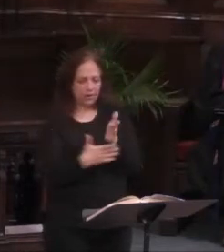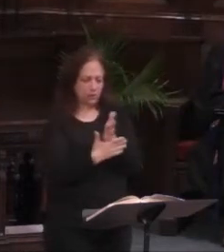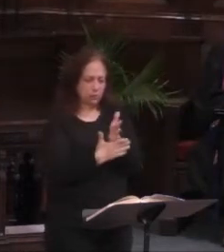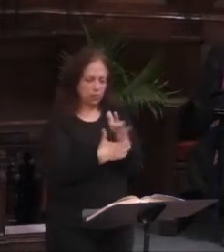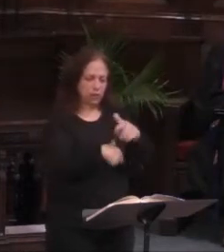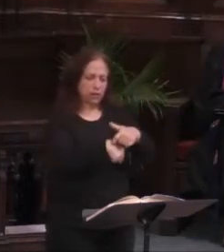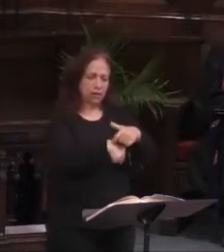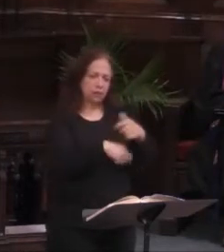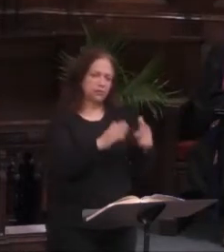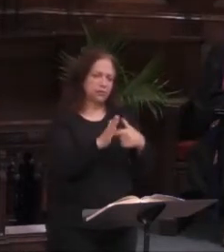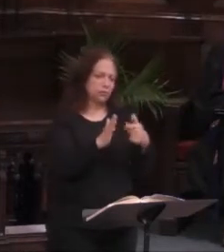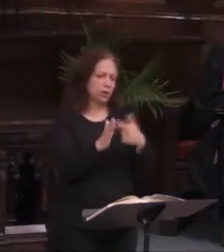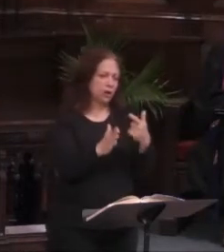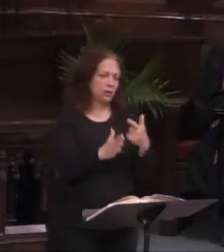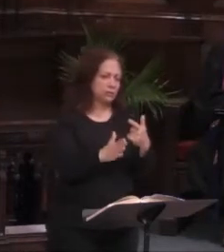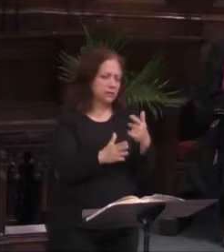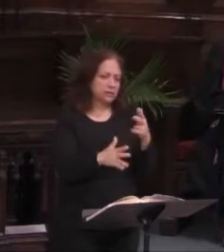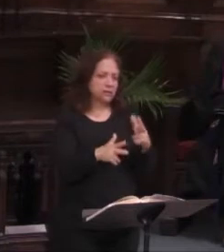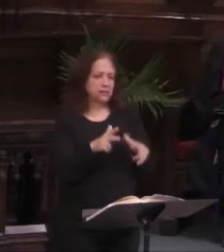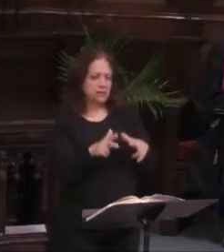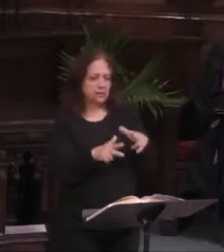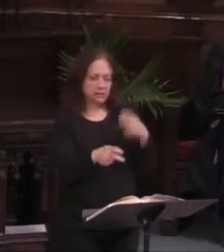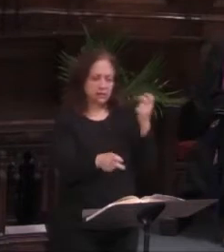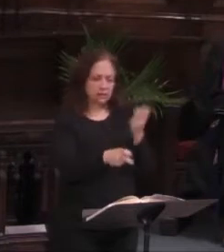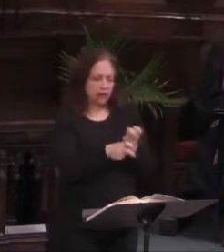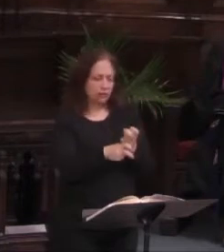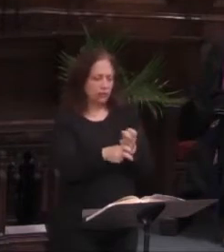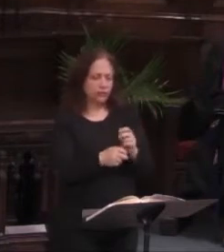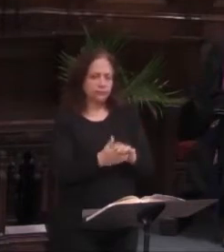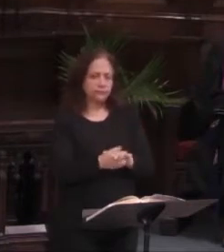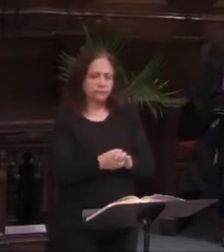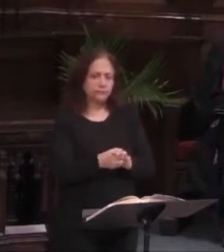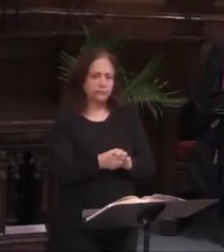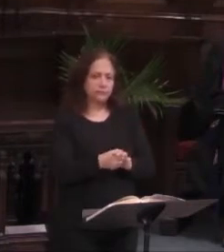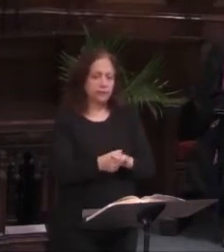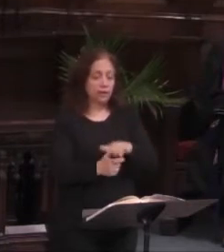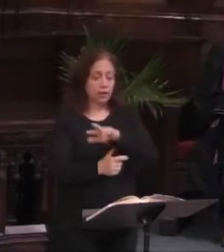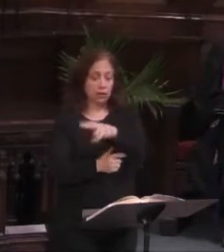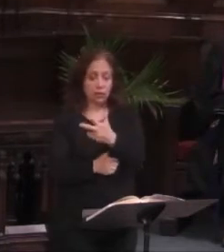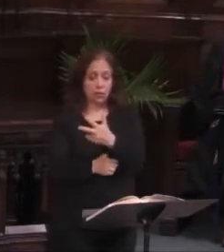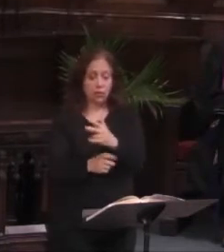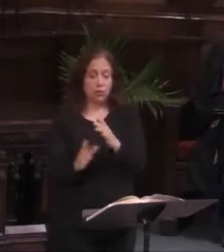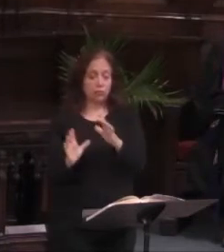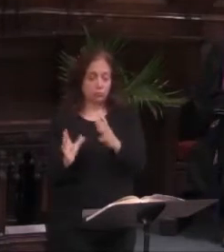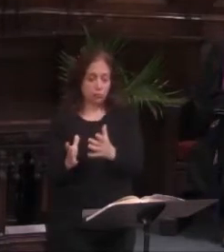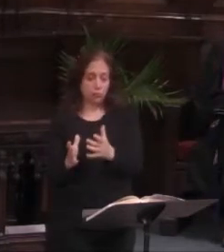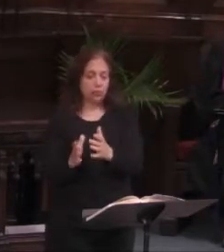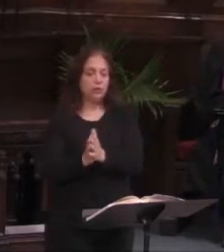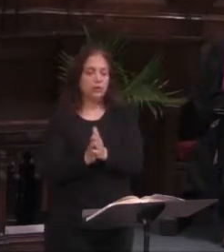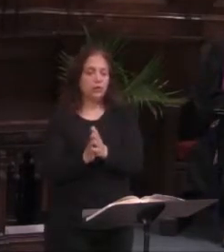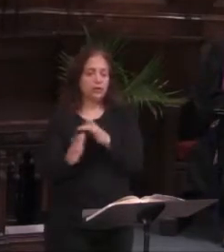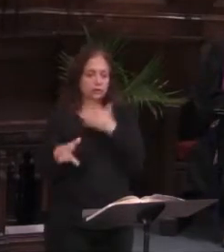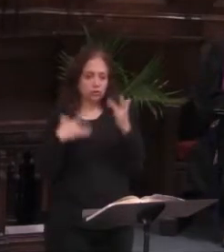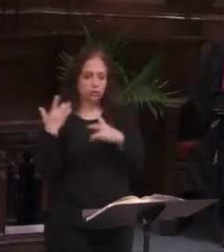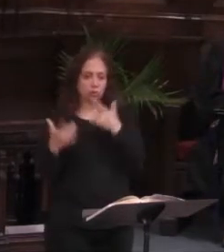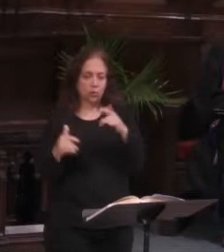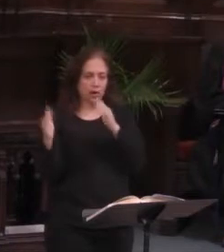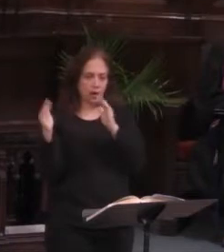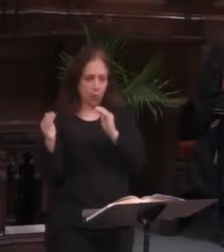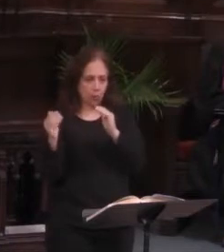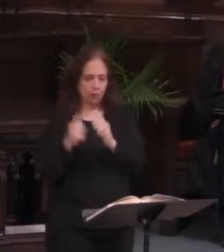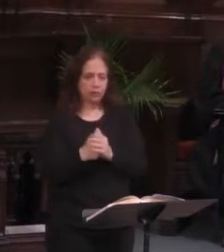that sometimes is so very, very difficult. And our third moment will be focused on joy and